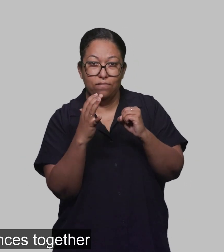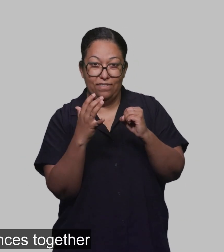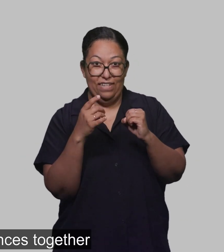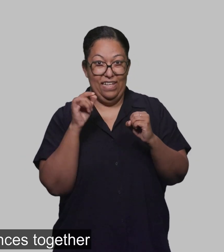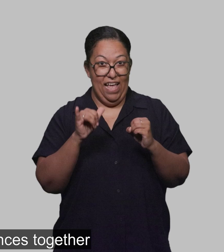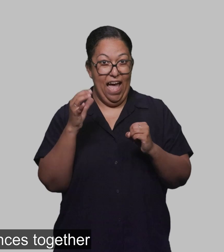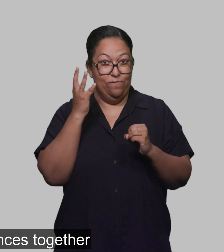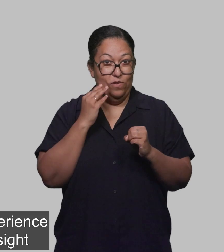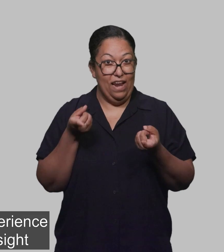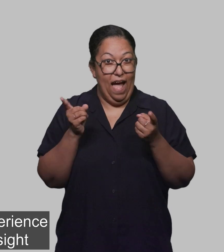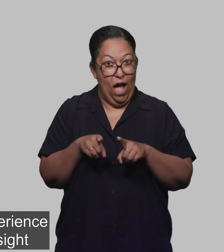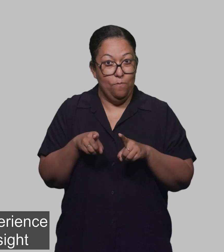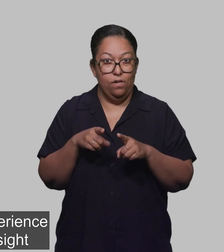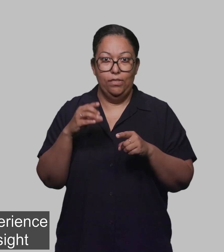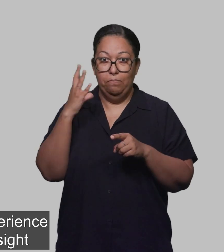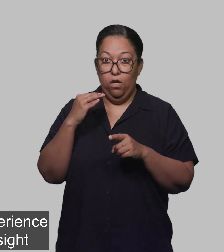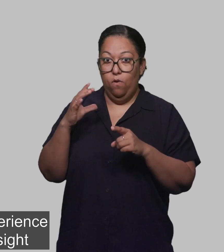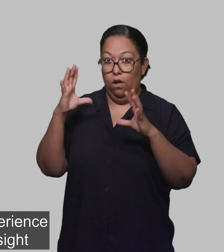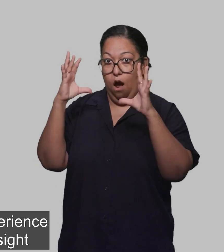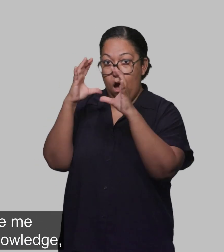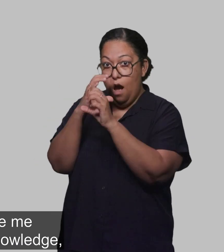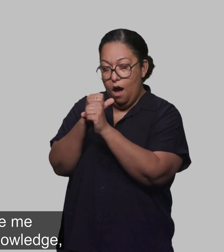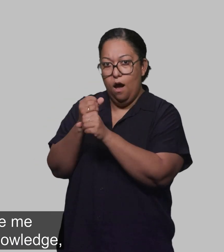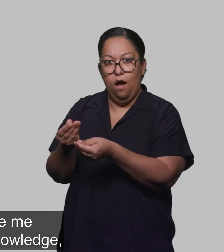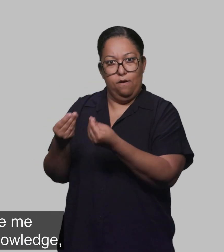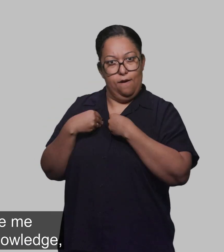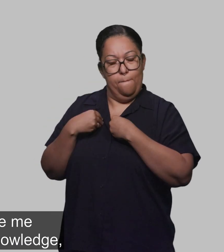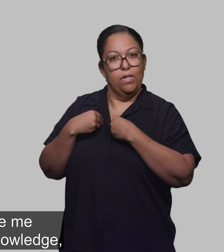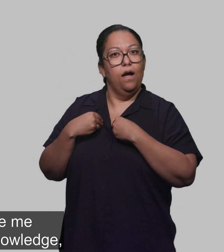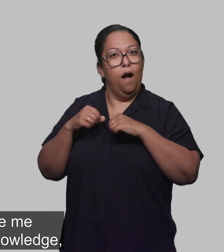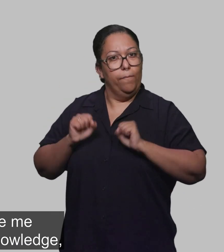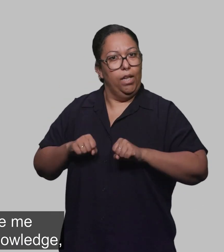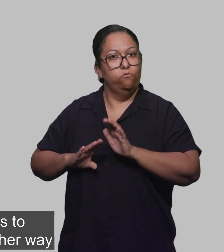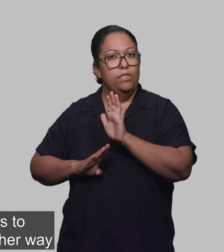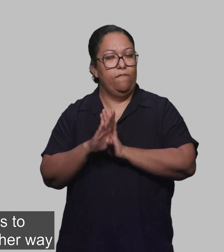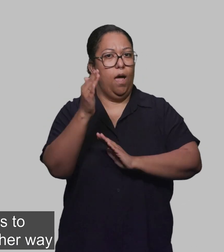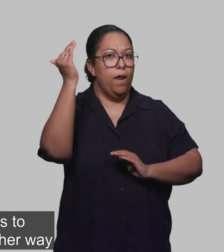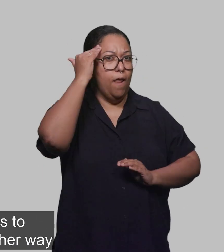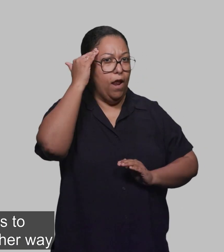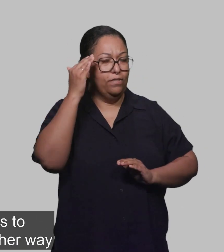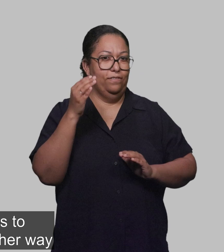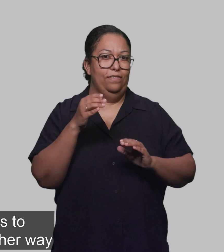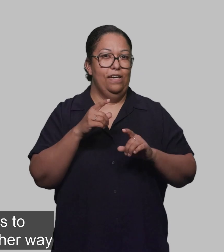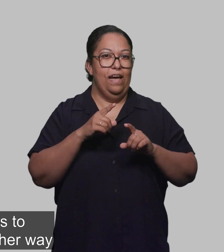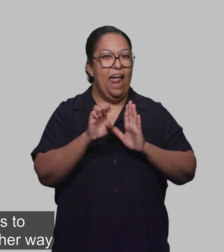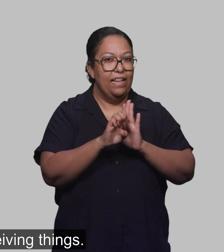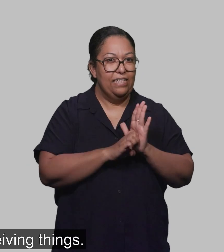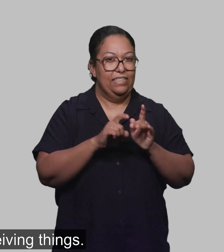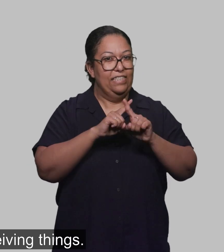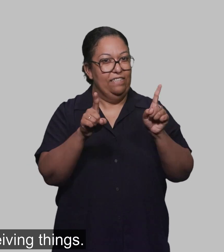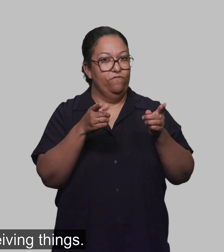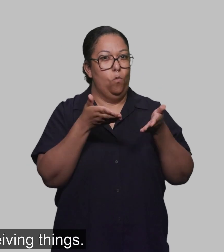these experiences, together with the experience of losing sight, have made me develop the knowledge and ethics to develop another way